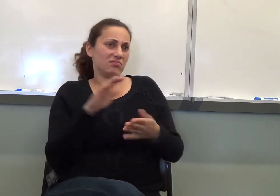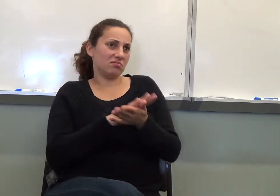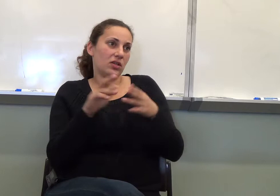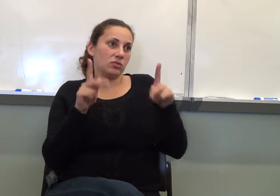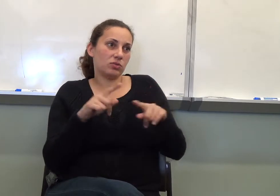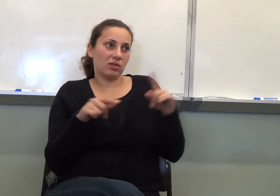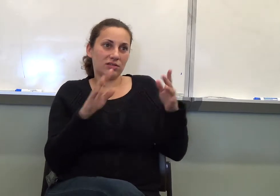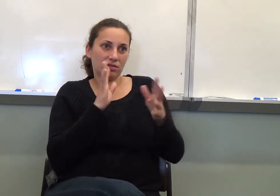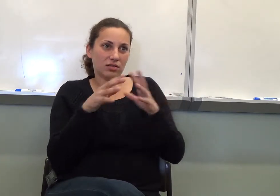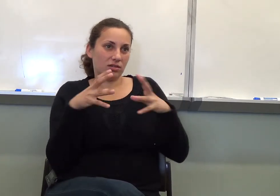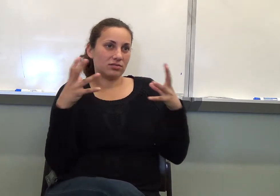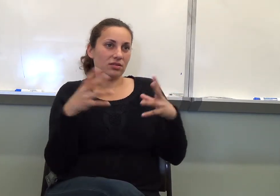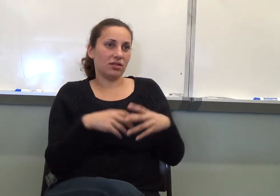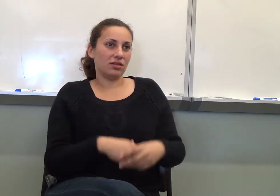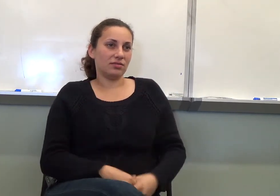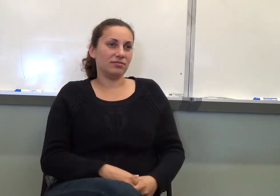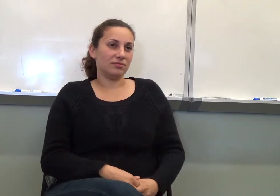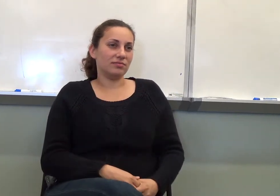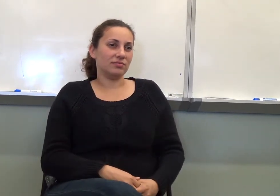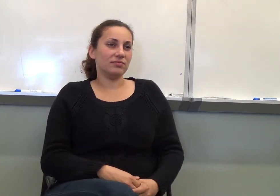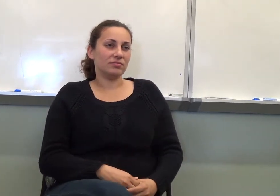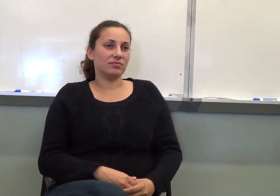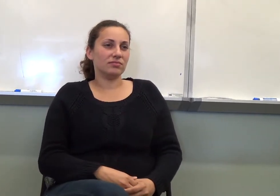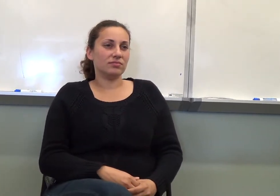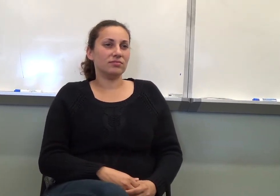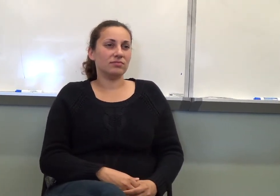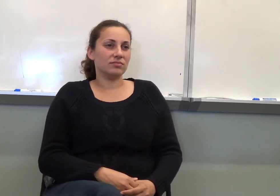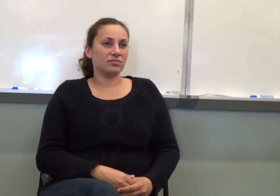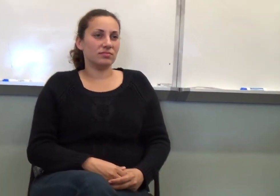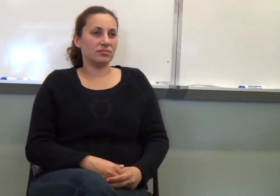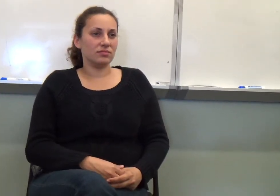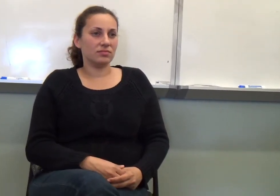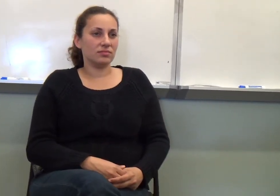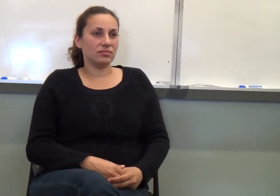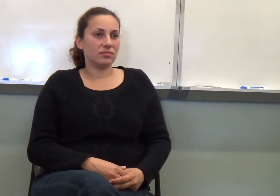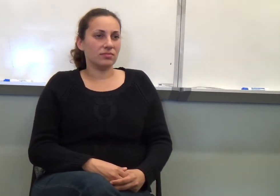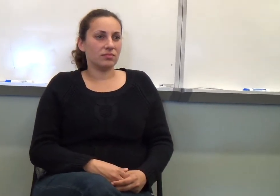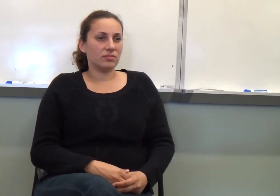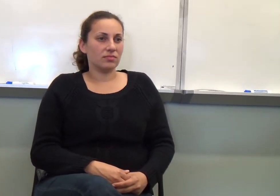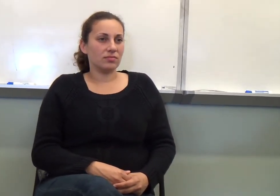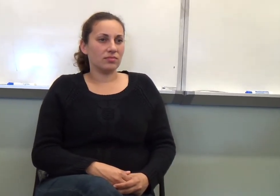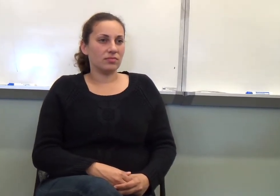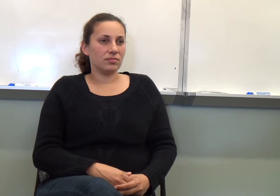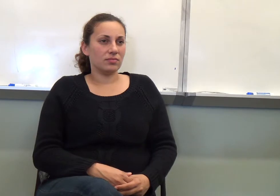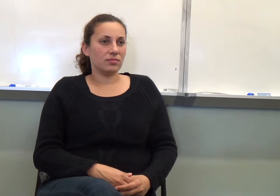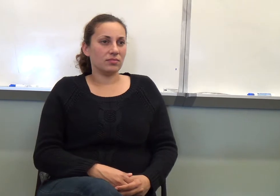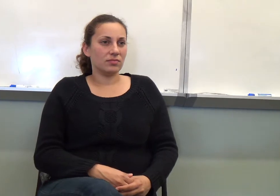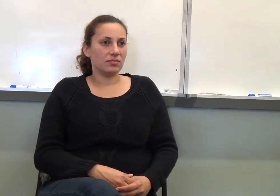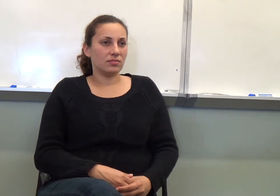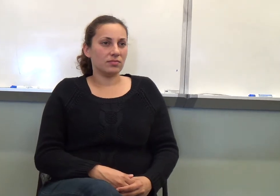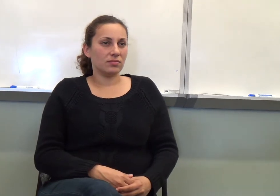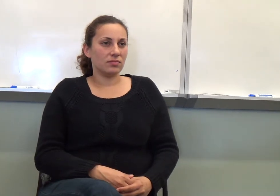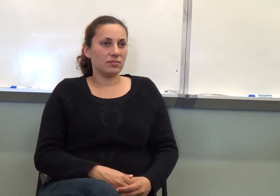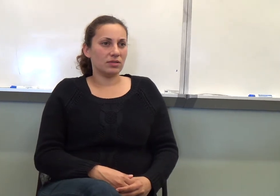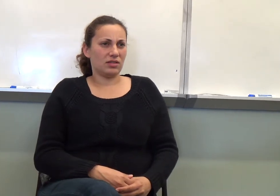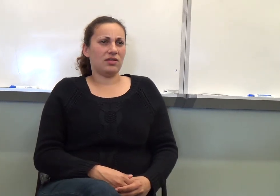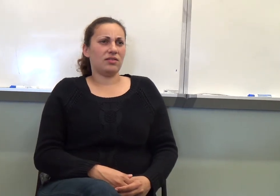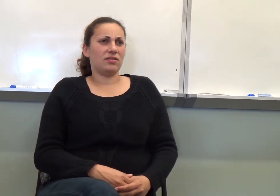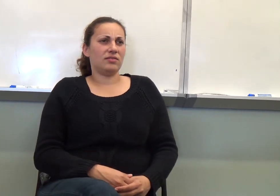What happens when you subtract a negative? You change it to addition of the opposite, which is adding a positive. So this minus and